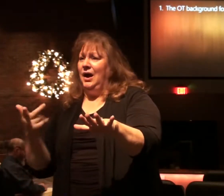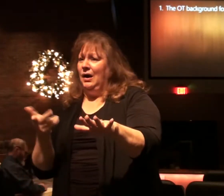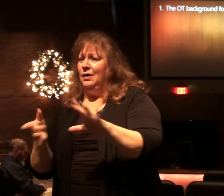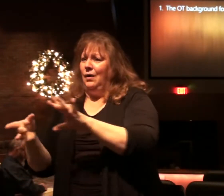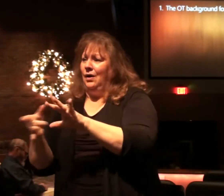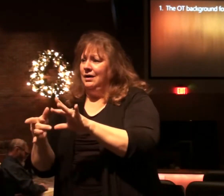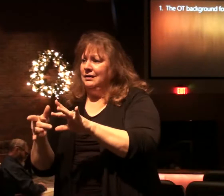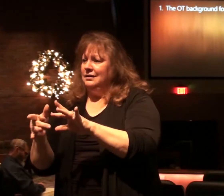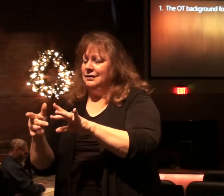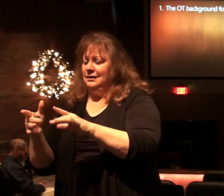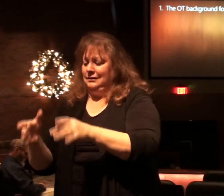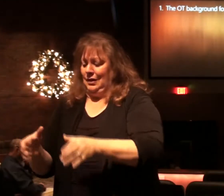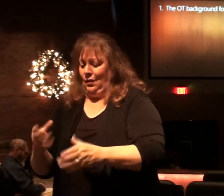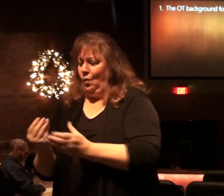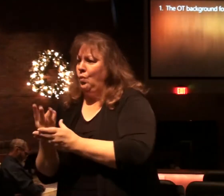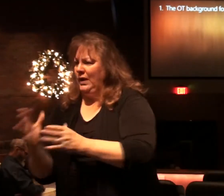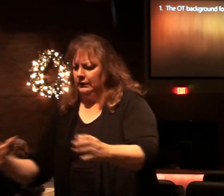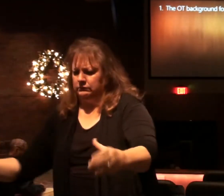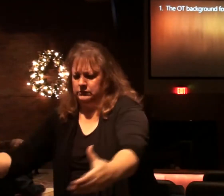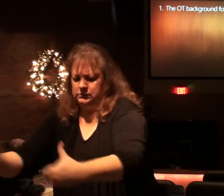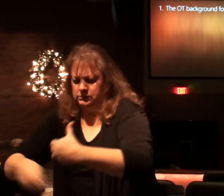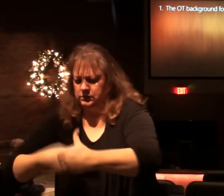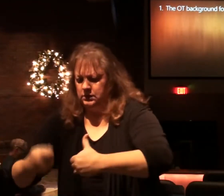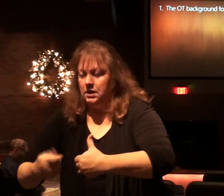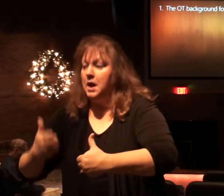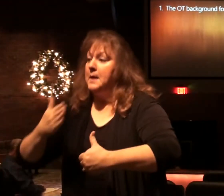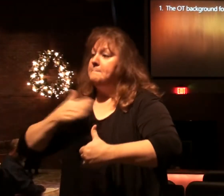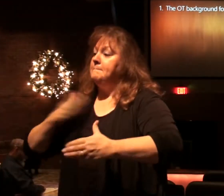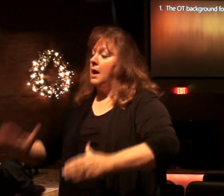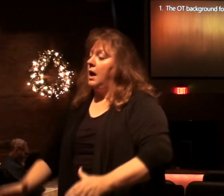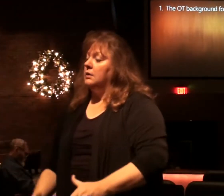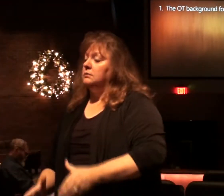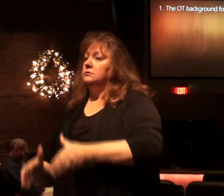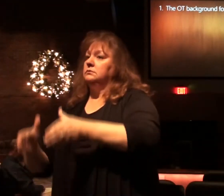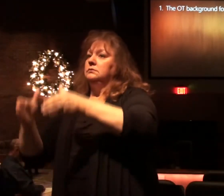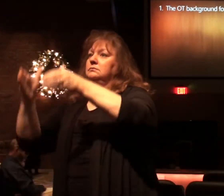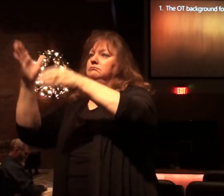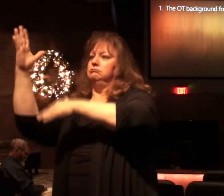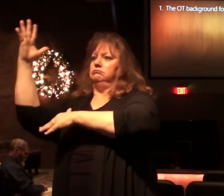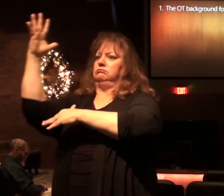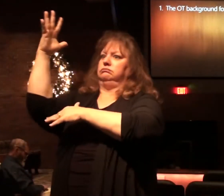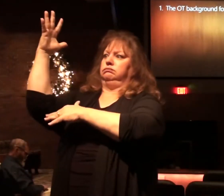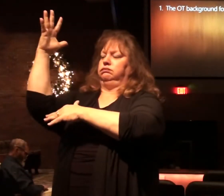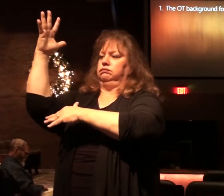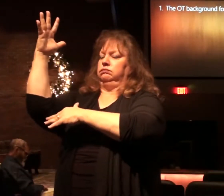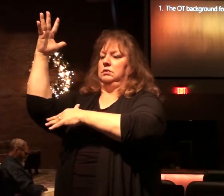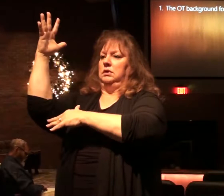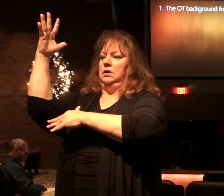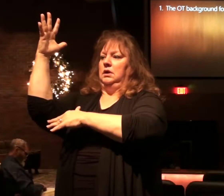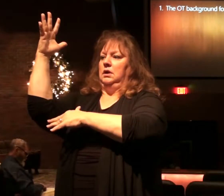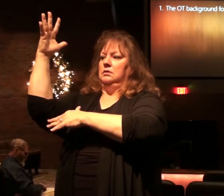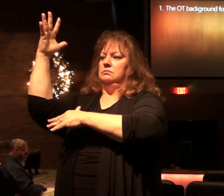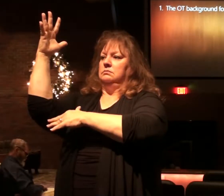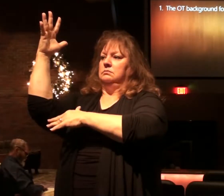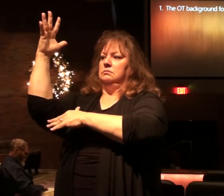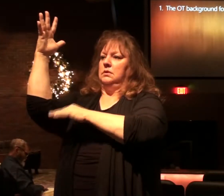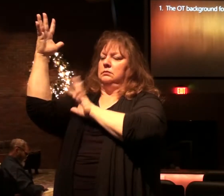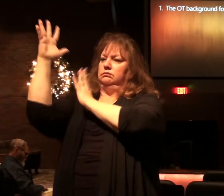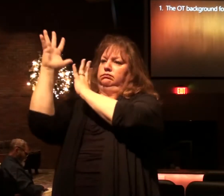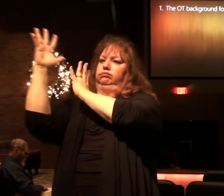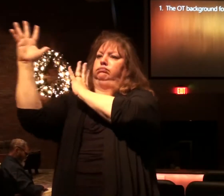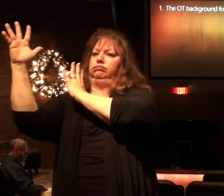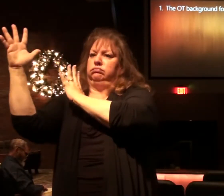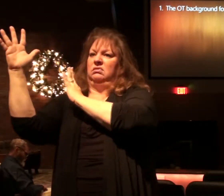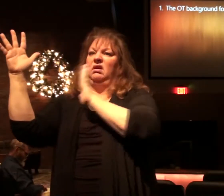were binding sheaves in the field. Lo, my sheaf rose up, and also stood erect. And